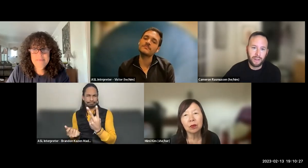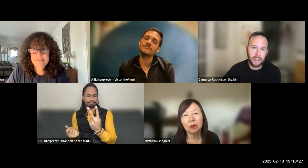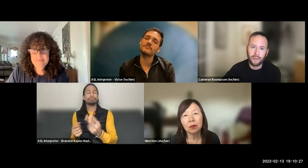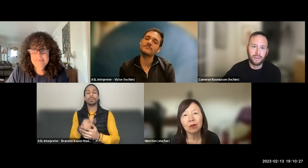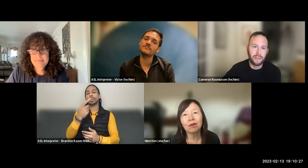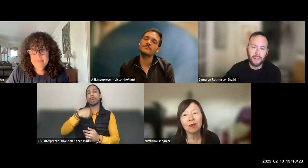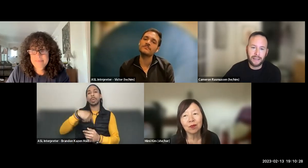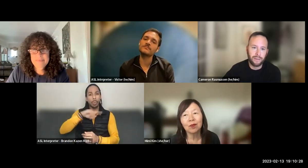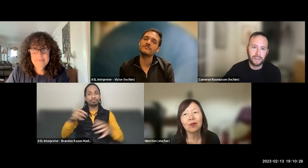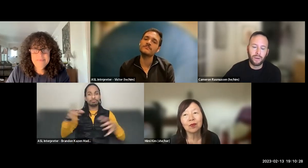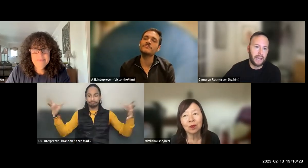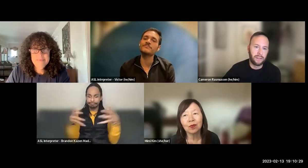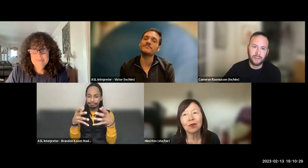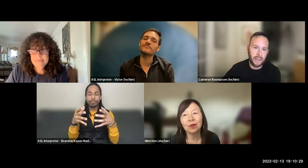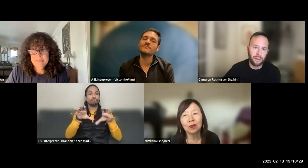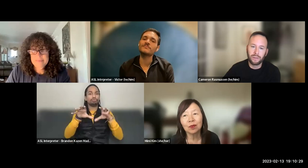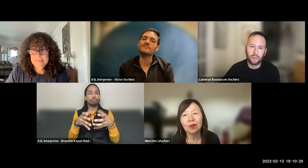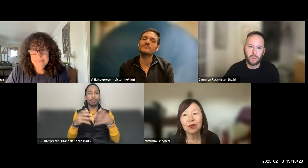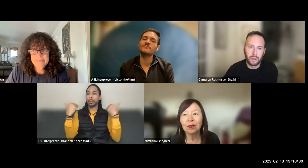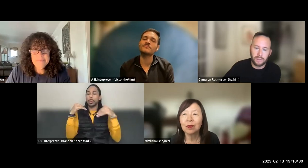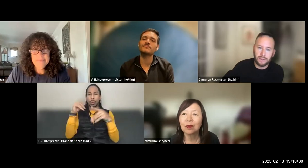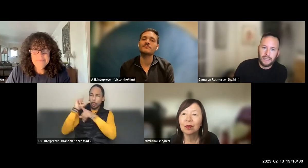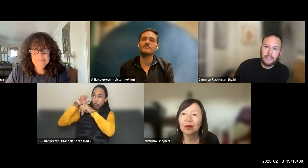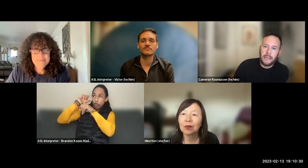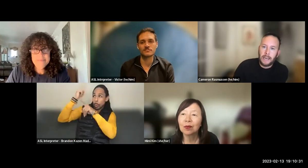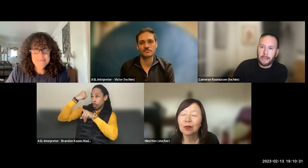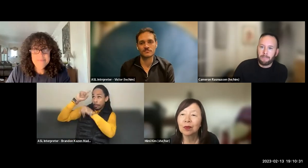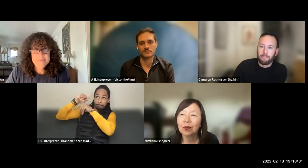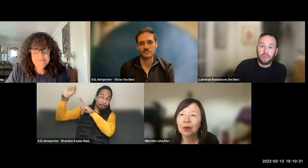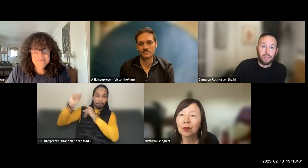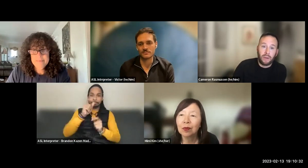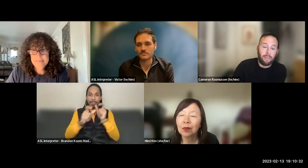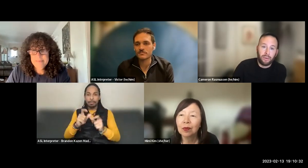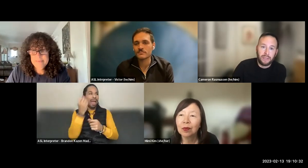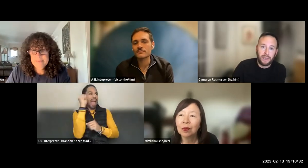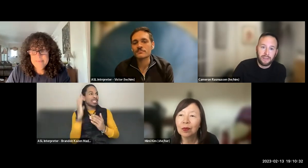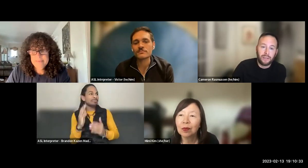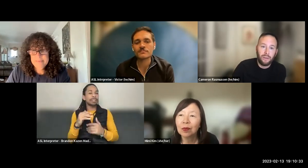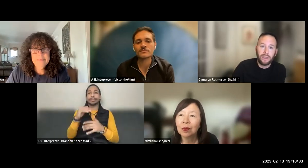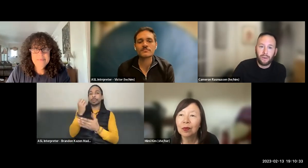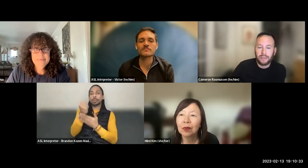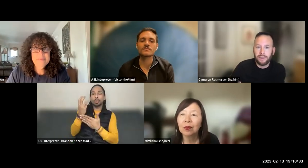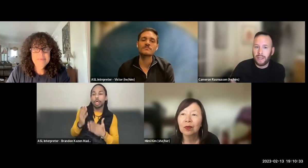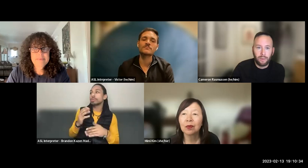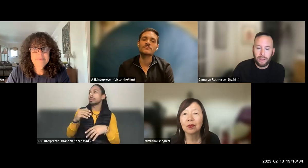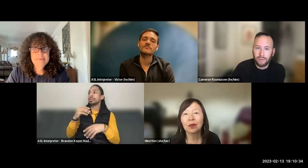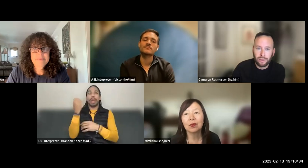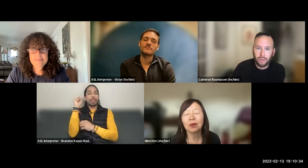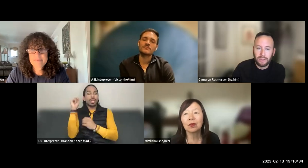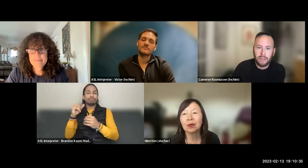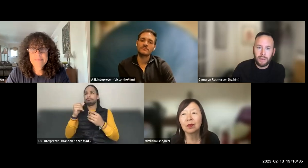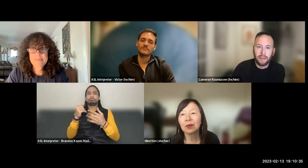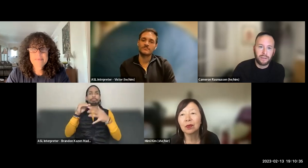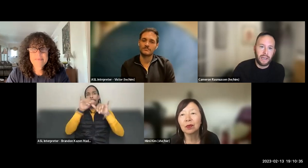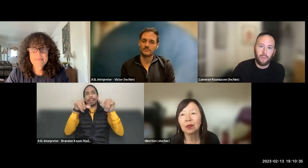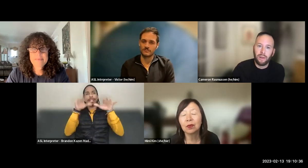of thinkers, of activists, organizers, scholars, social workers, to grapple with these questions, including the question of like whether social